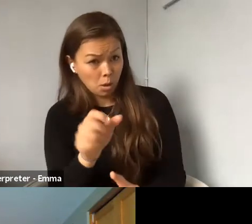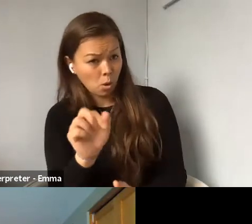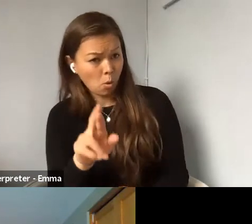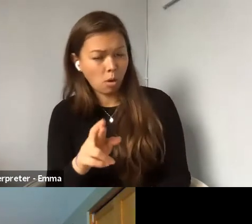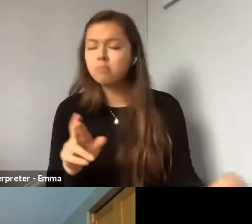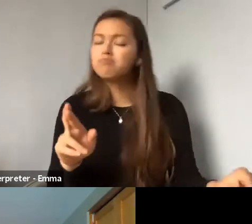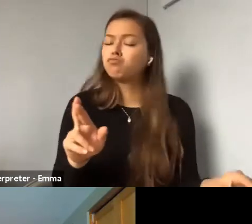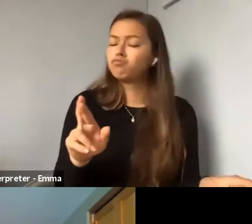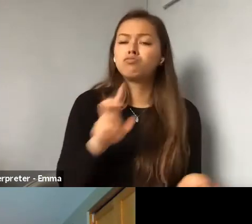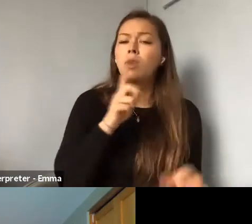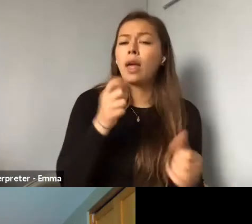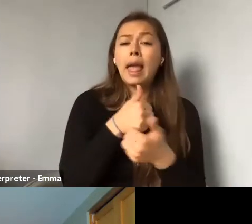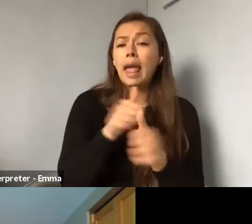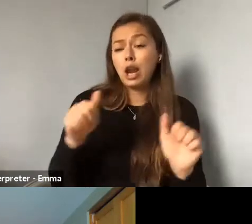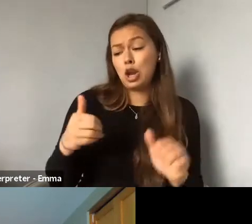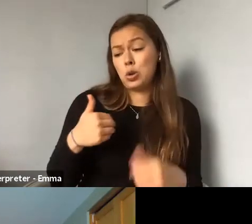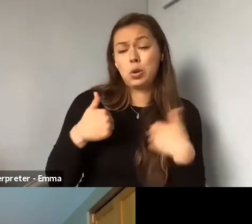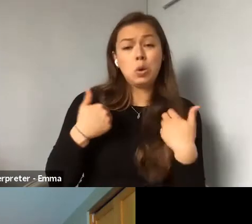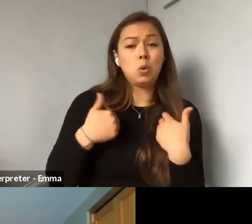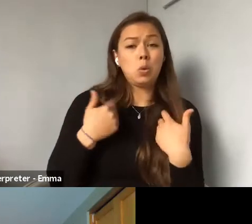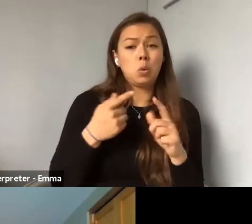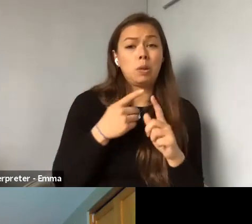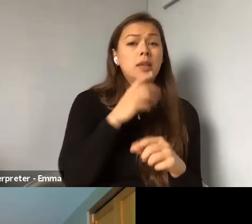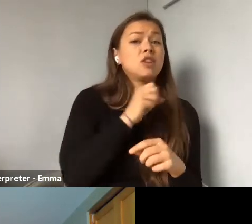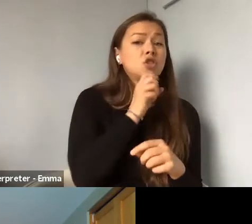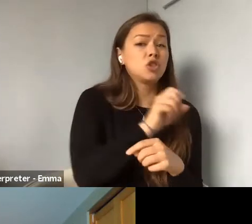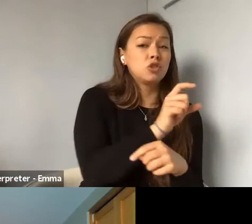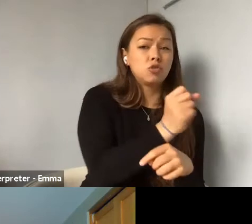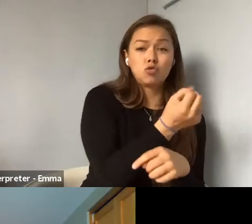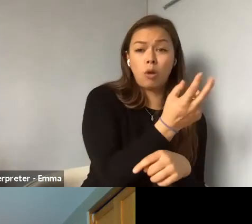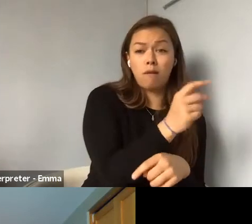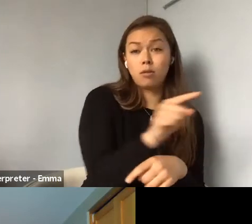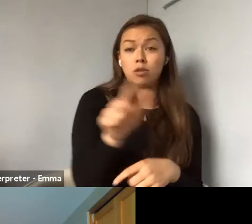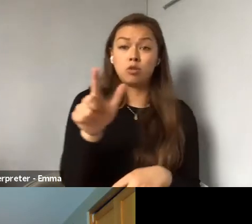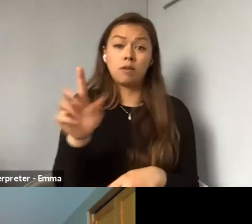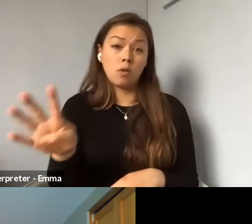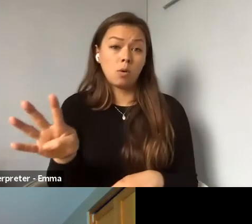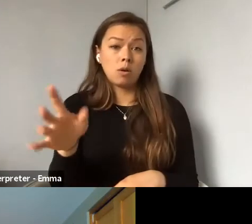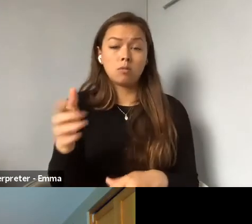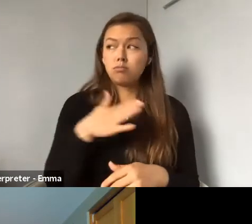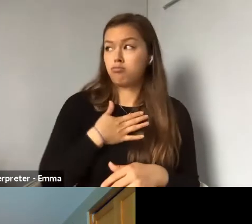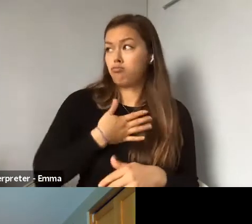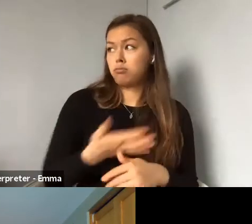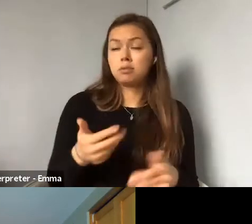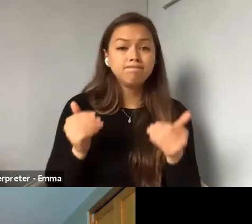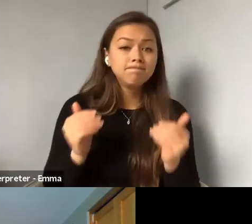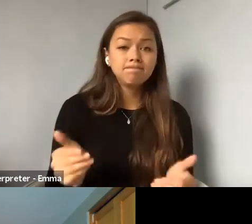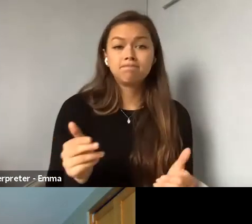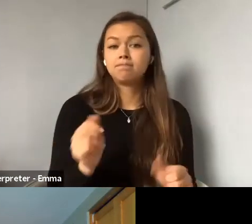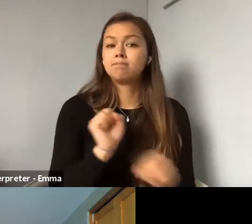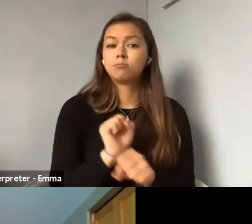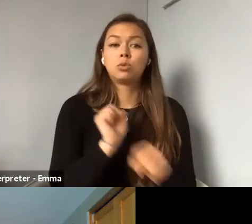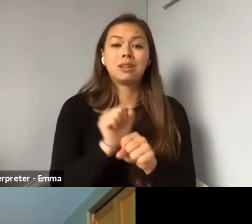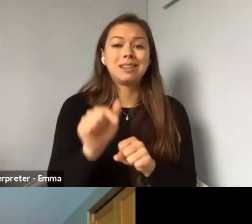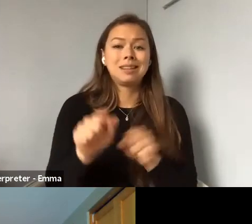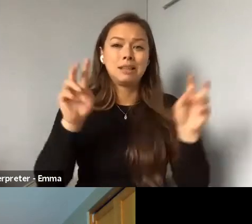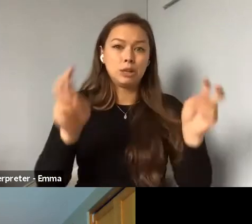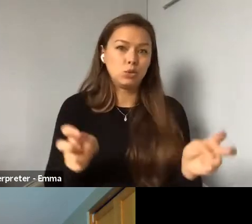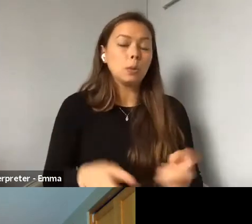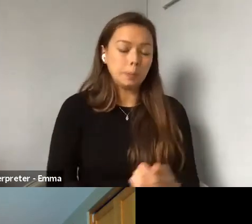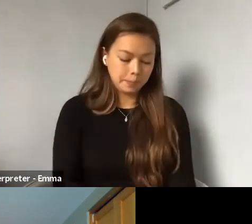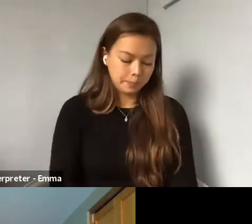and do some work on this issue. I want to talk briefly because we're just at the beginning stages of our